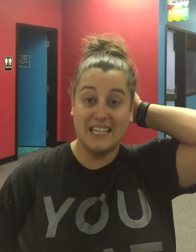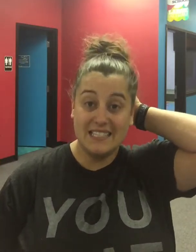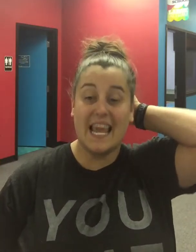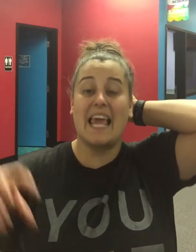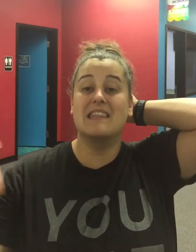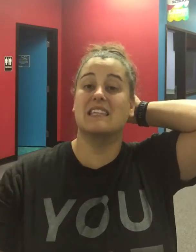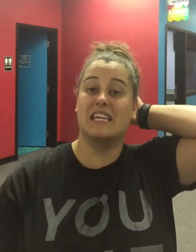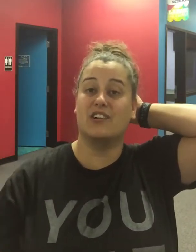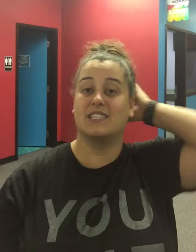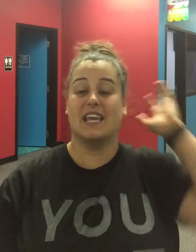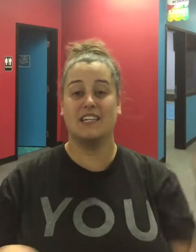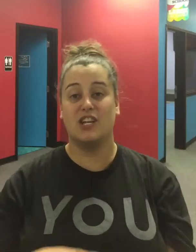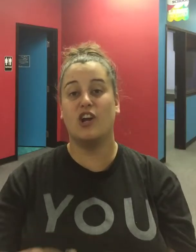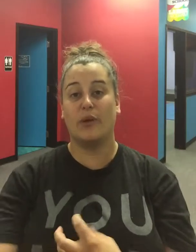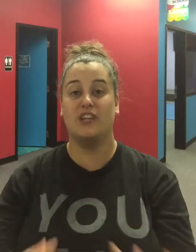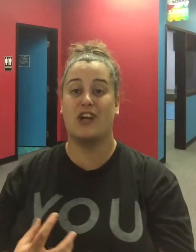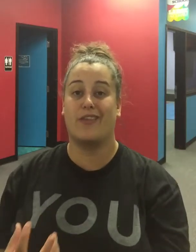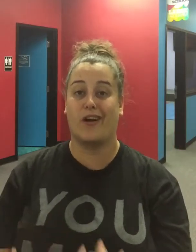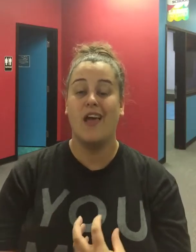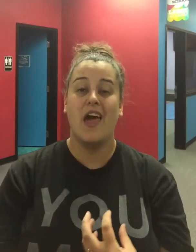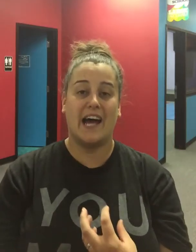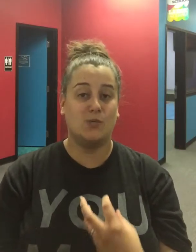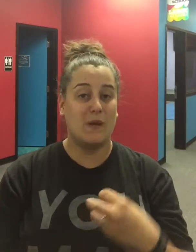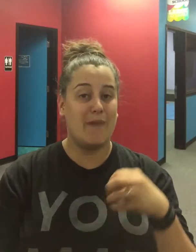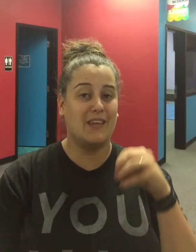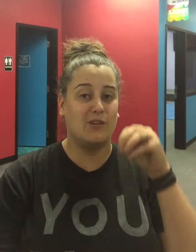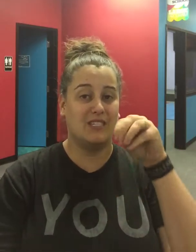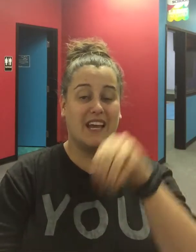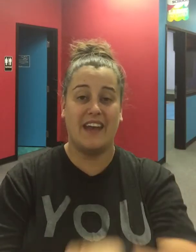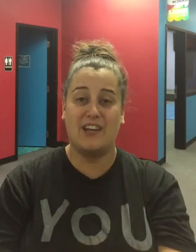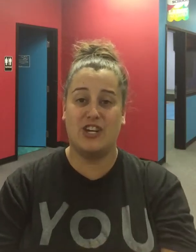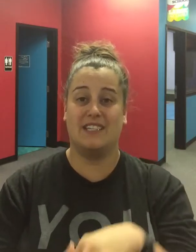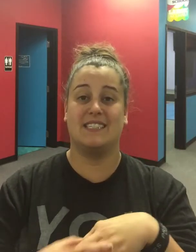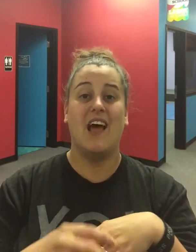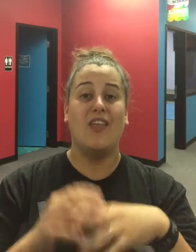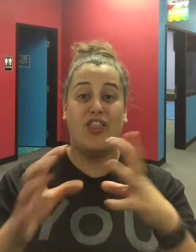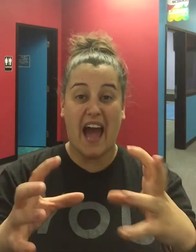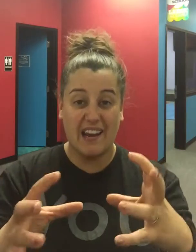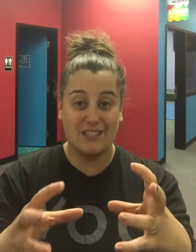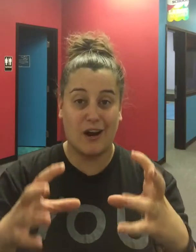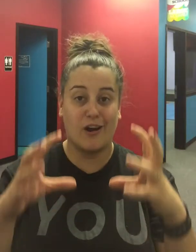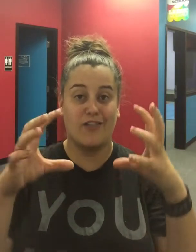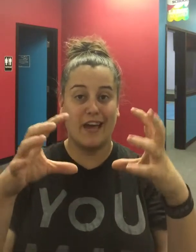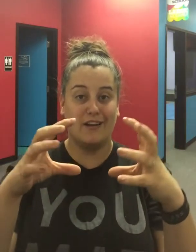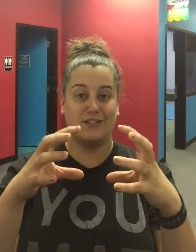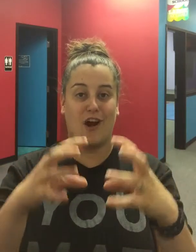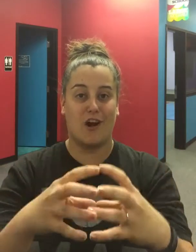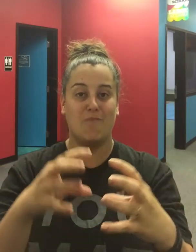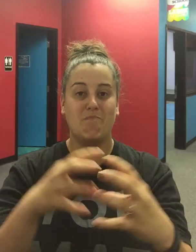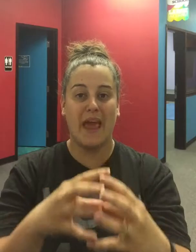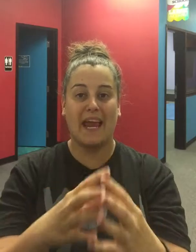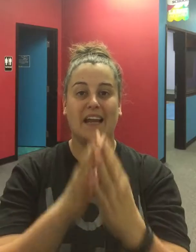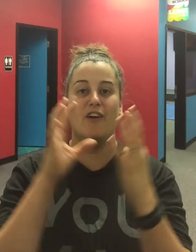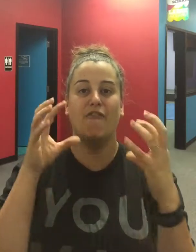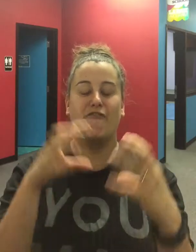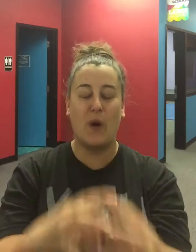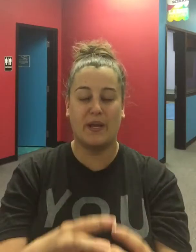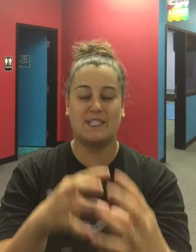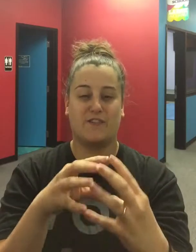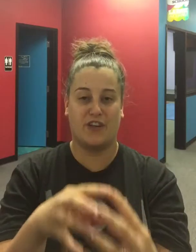kids and the leaders can get to know each other. As we make those connections, that is our main focus for